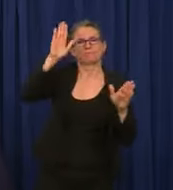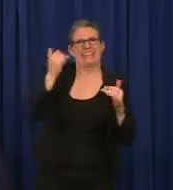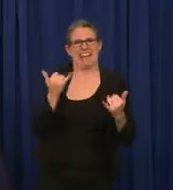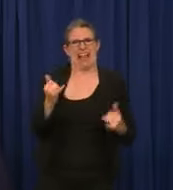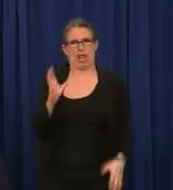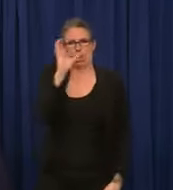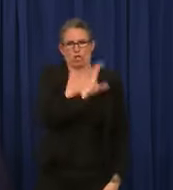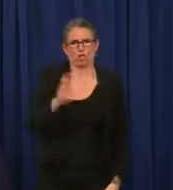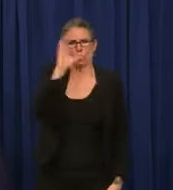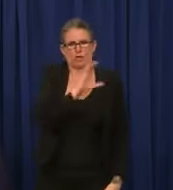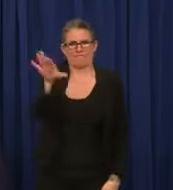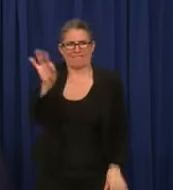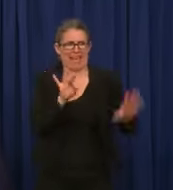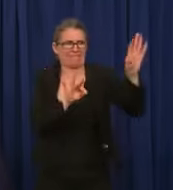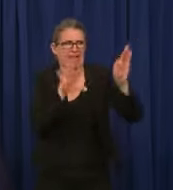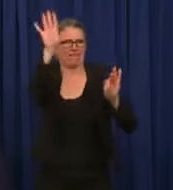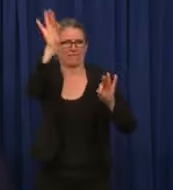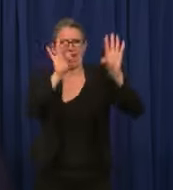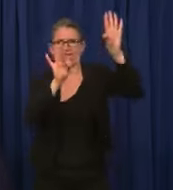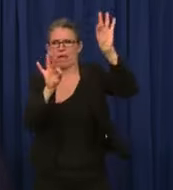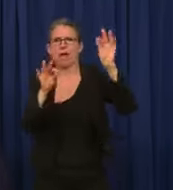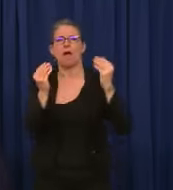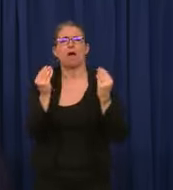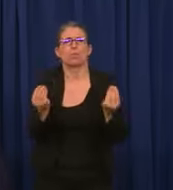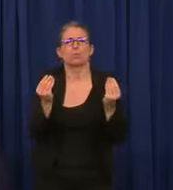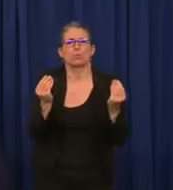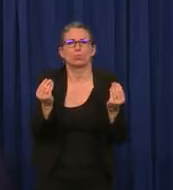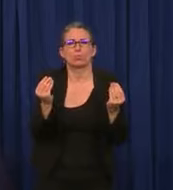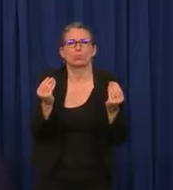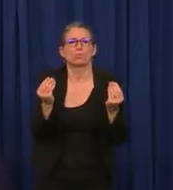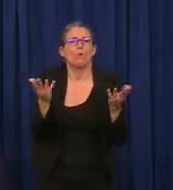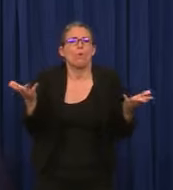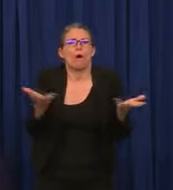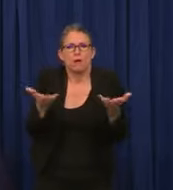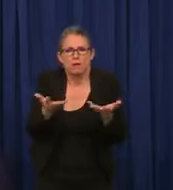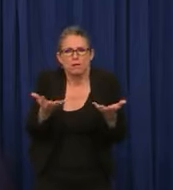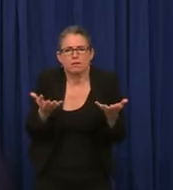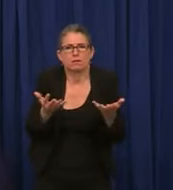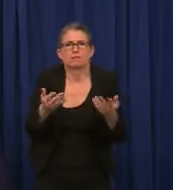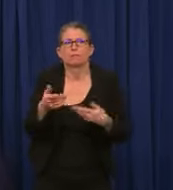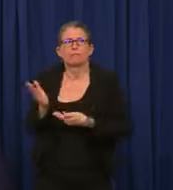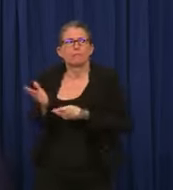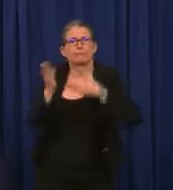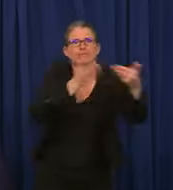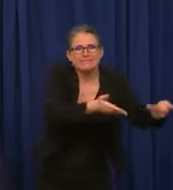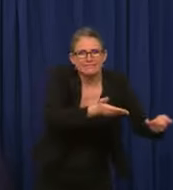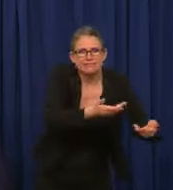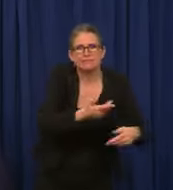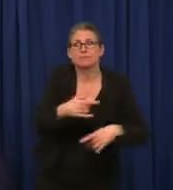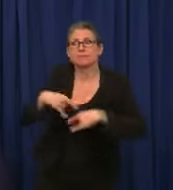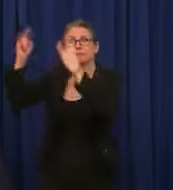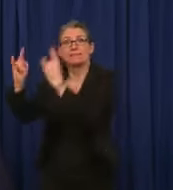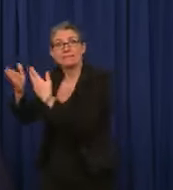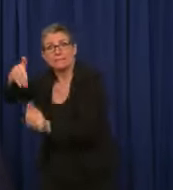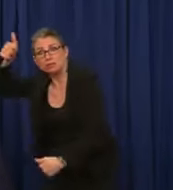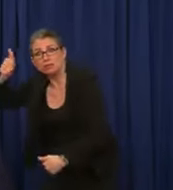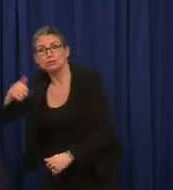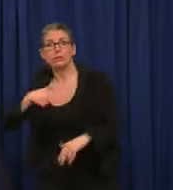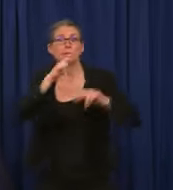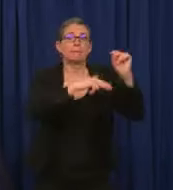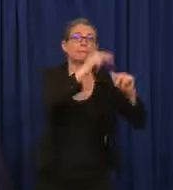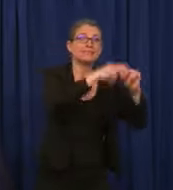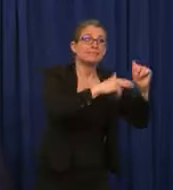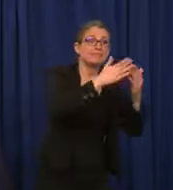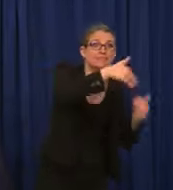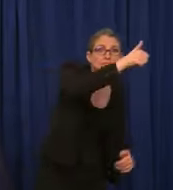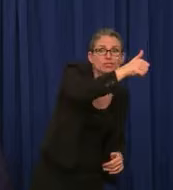of highest need and starting partly with a triage system so that individuals who are not feeling well can start there, but